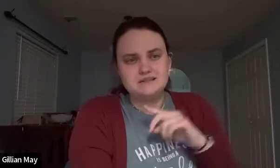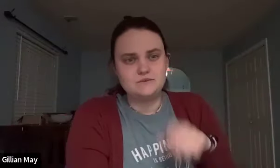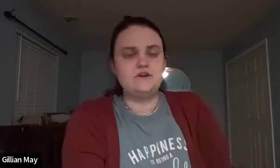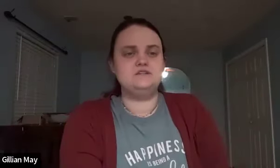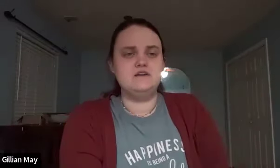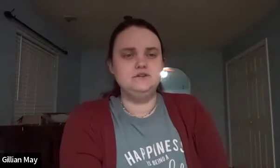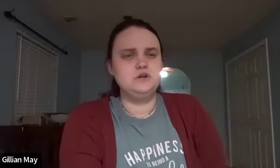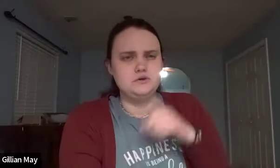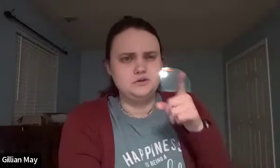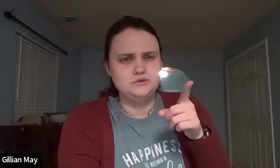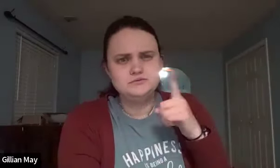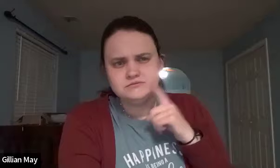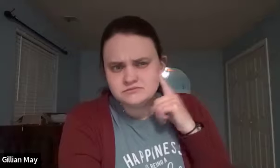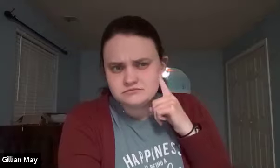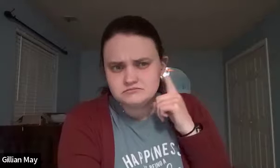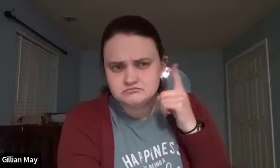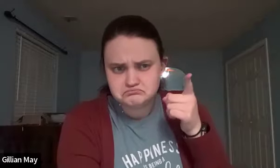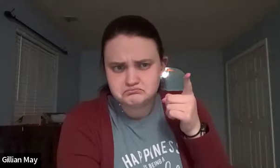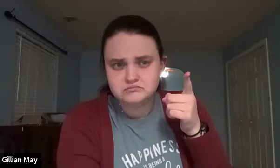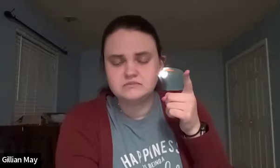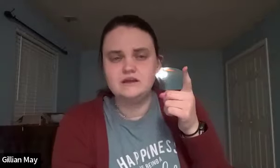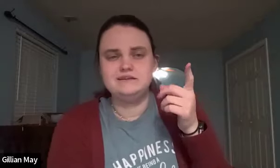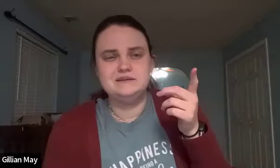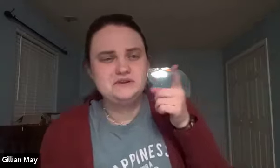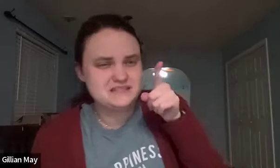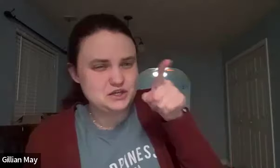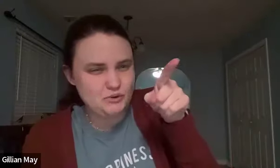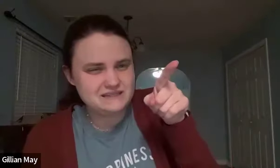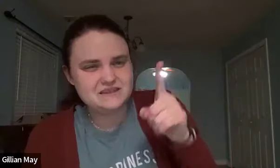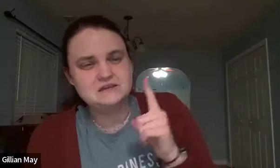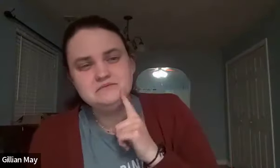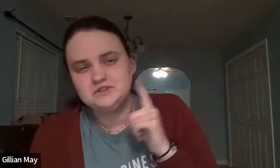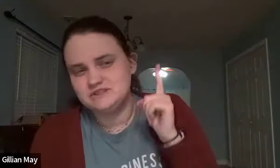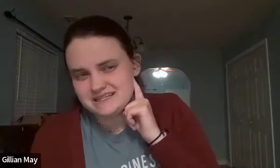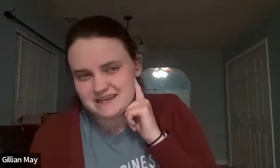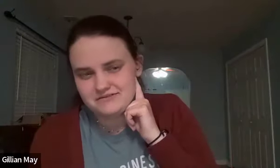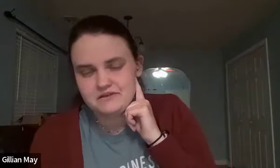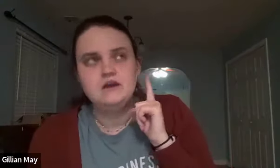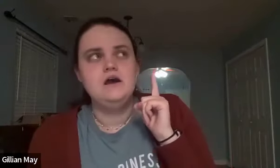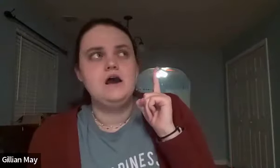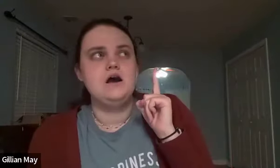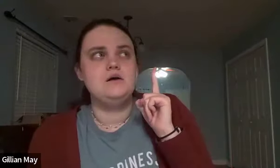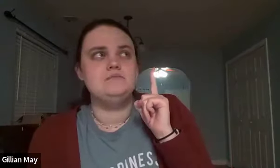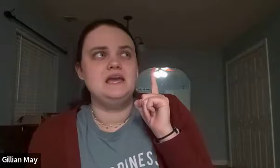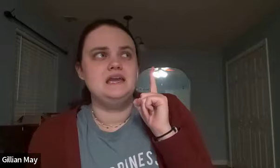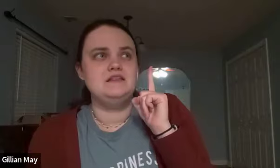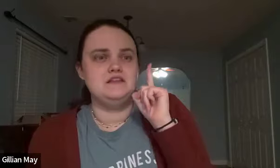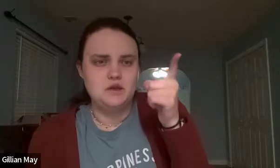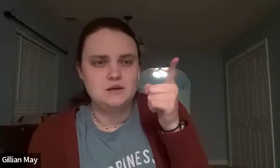them if they're deaf, you would go, you. Typically, it's like you point to them, you sign deaf, and then you kind of point